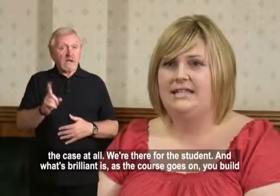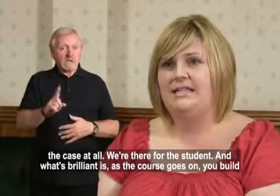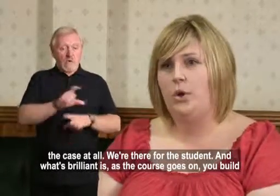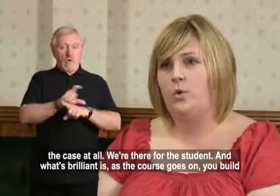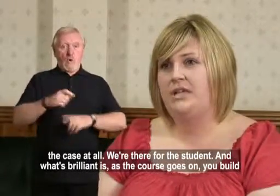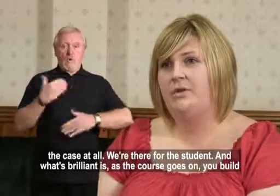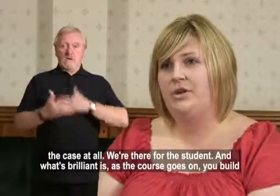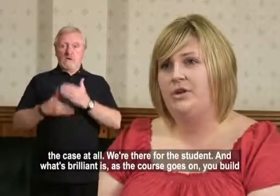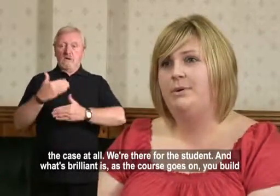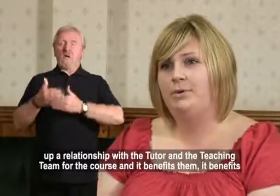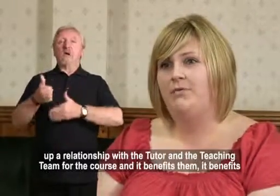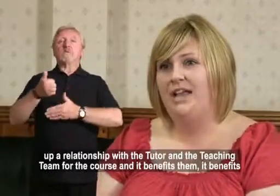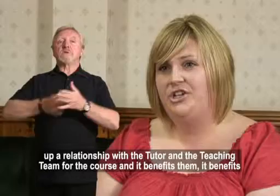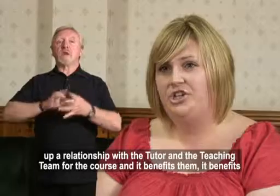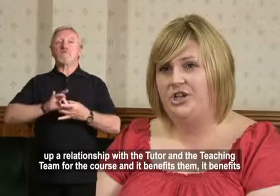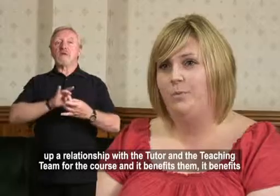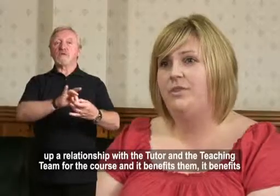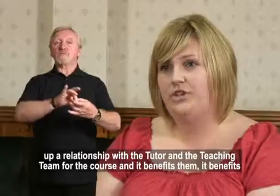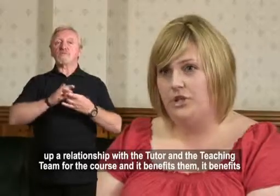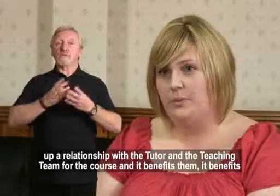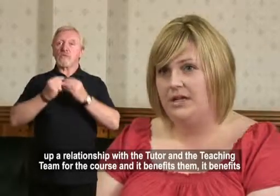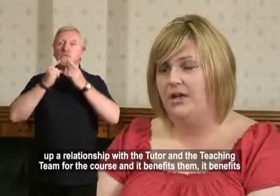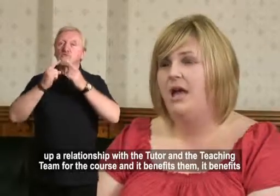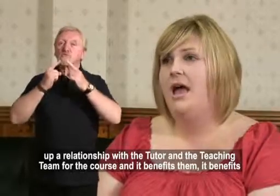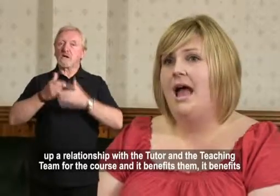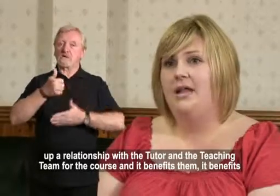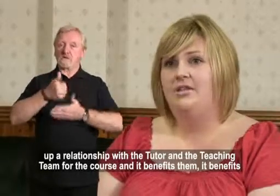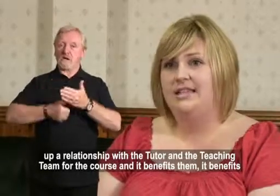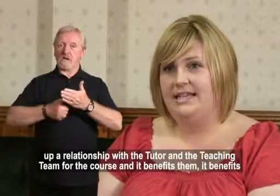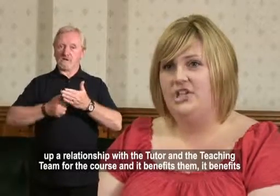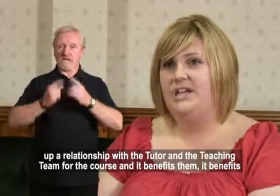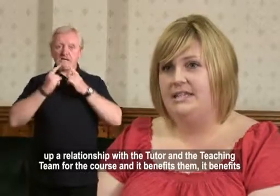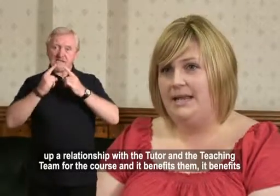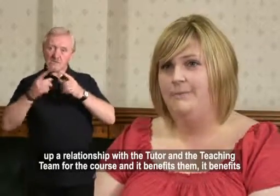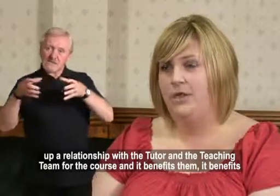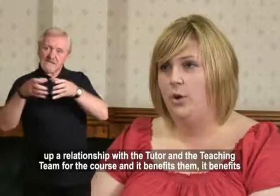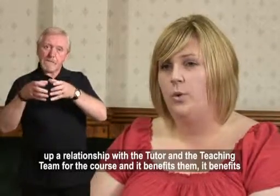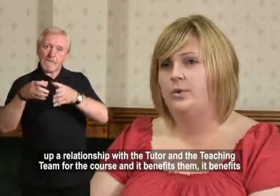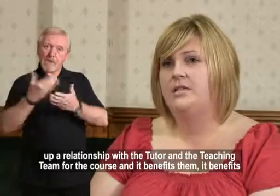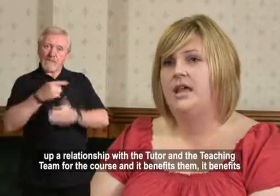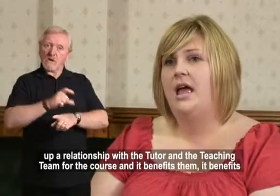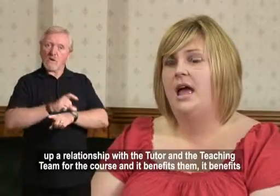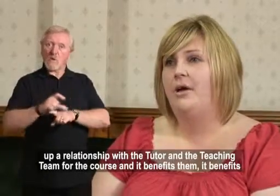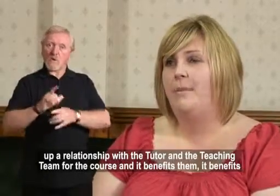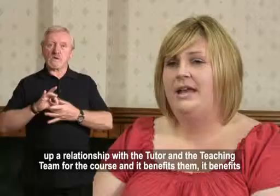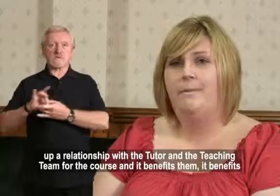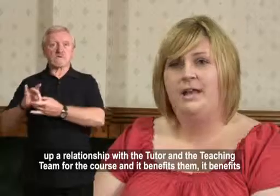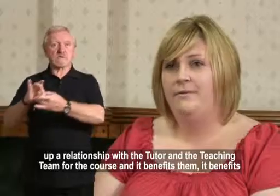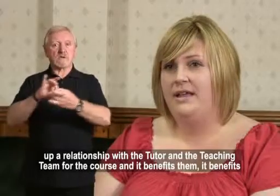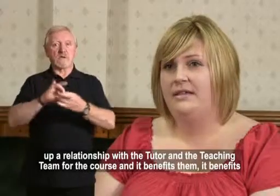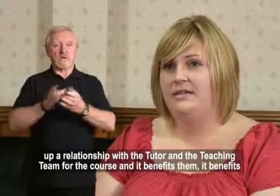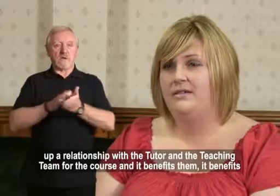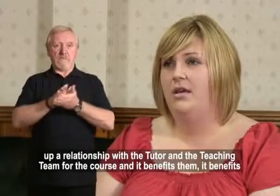brilliant is as the course goes on, you build up a relationship with the tutor and the teaching team for the course, and